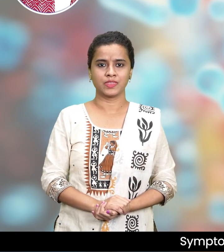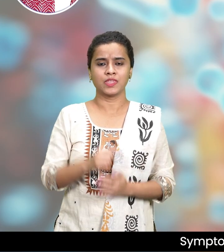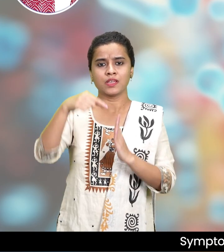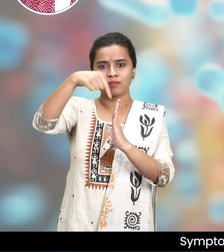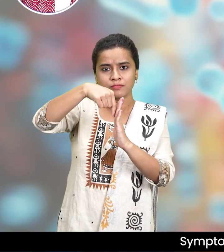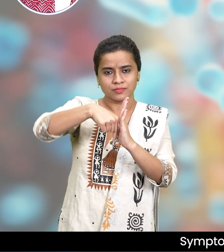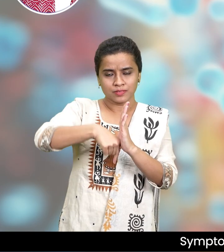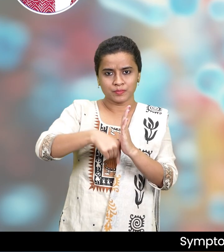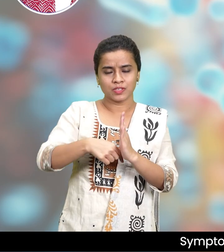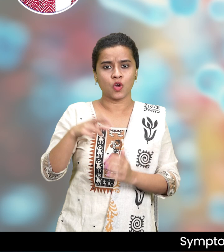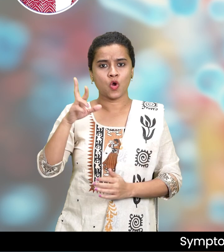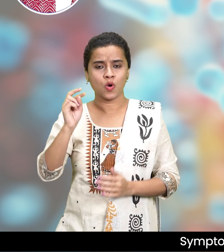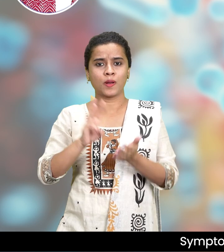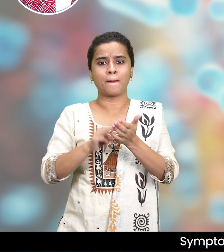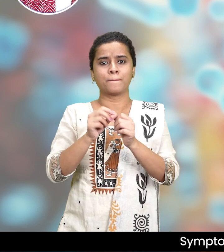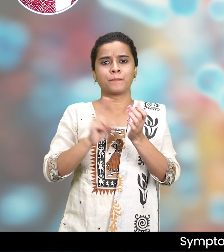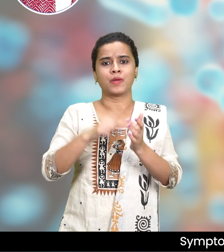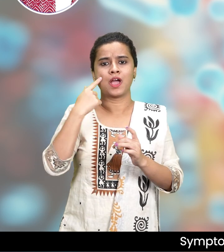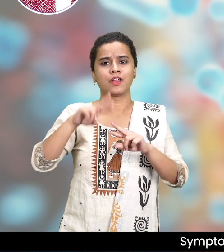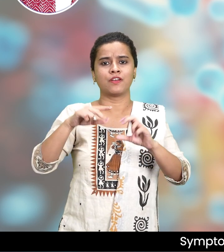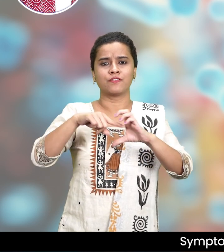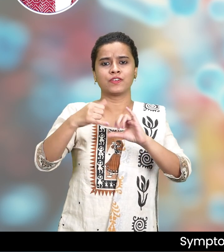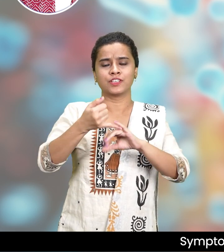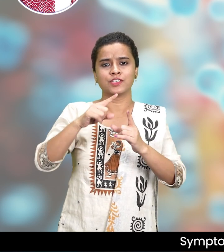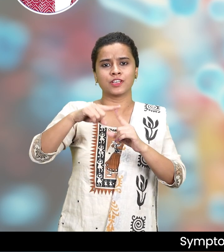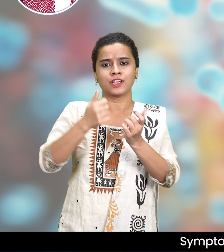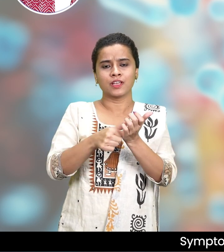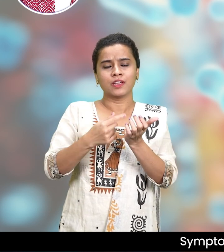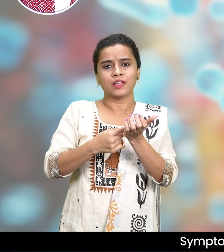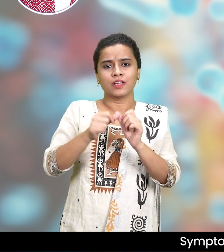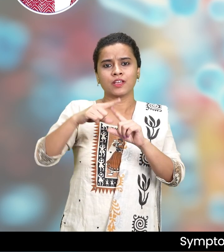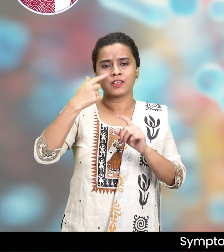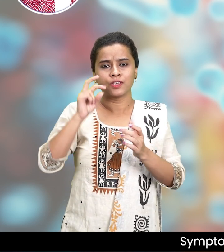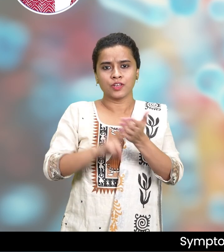symptoms or manifestations of diseases,